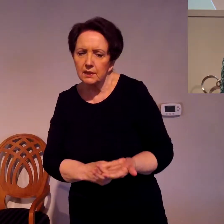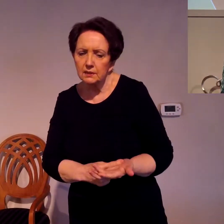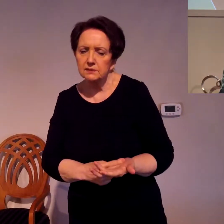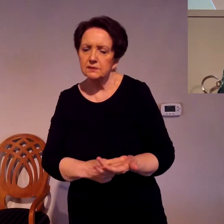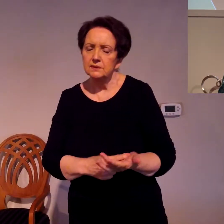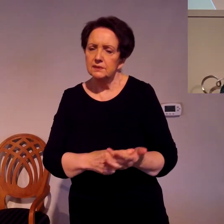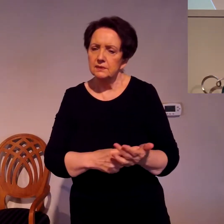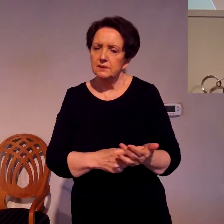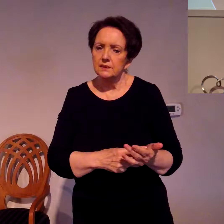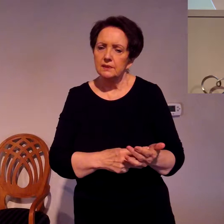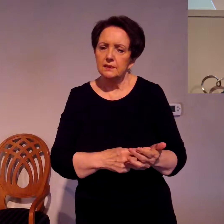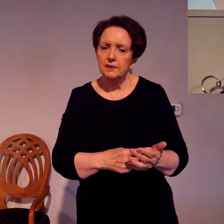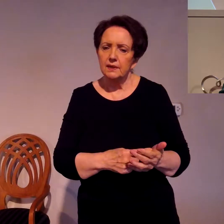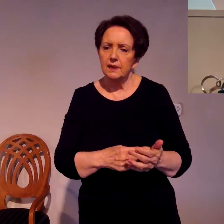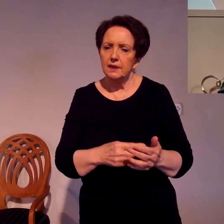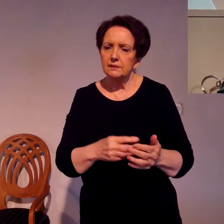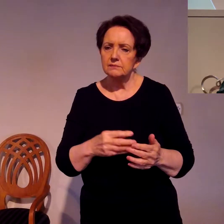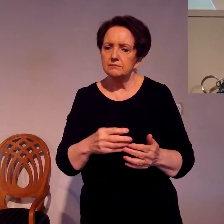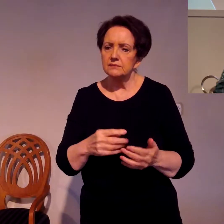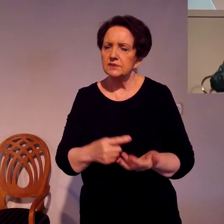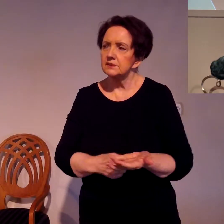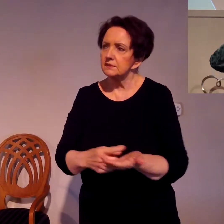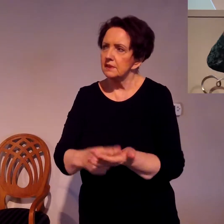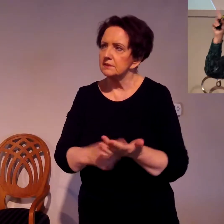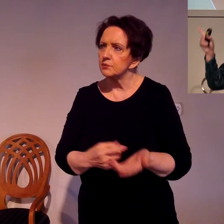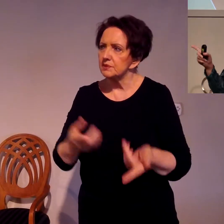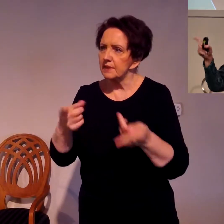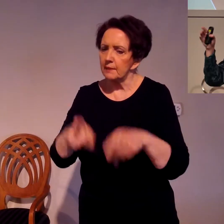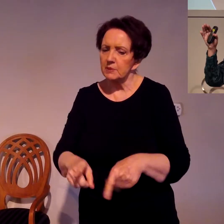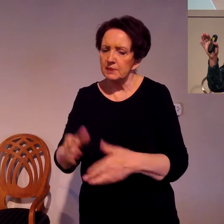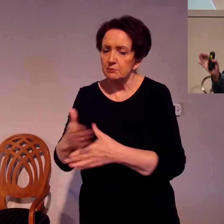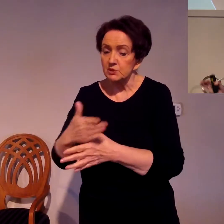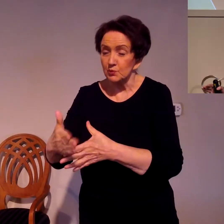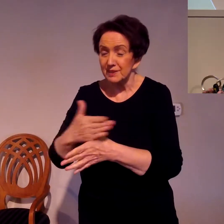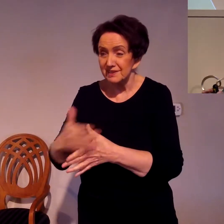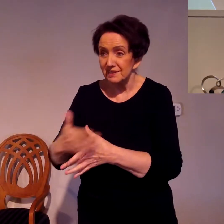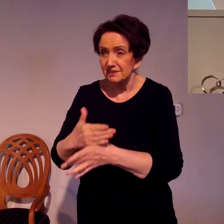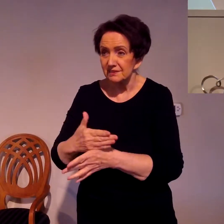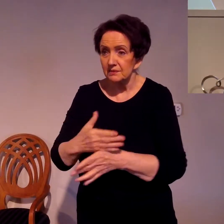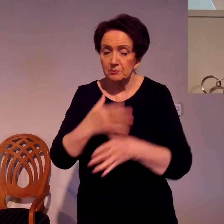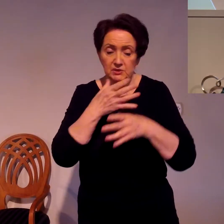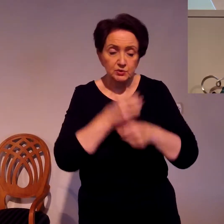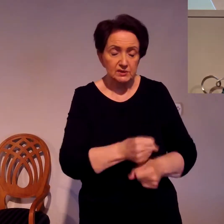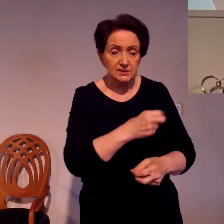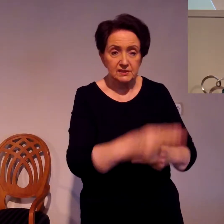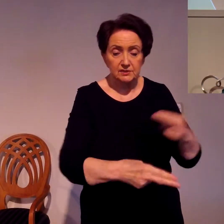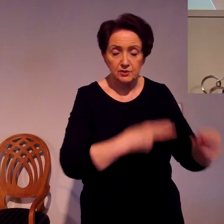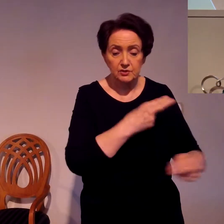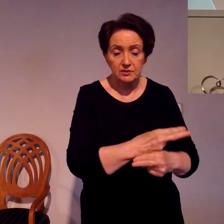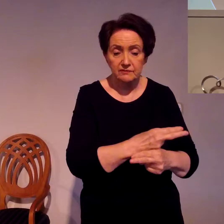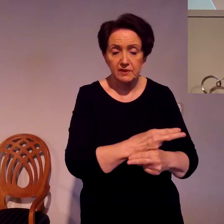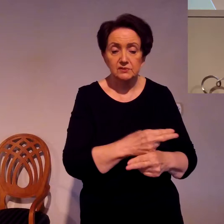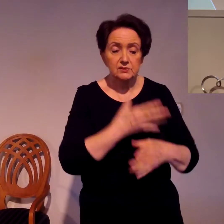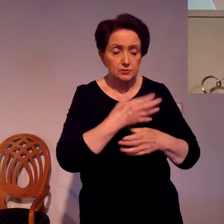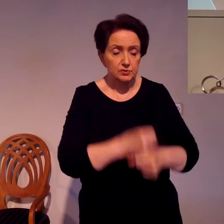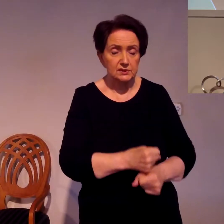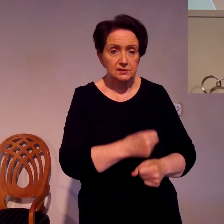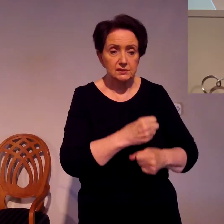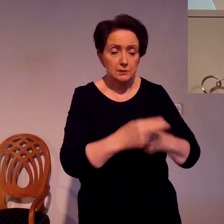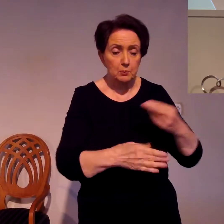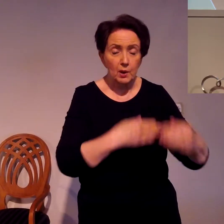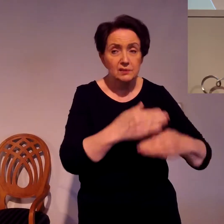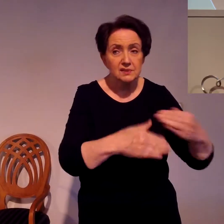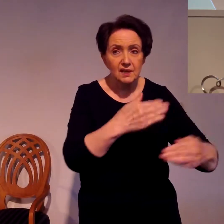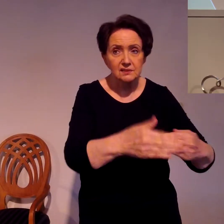about what's going on between us, by trusting the universe and trusting this process, I will learn to trust